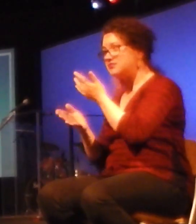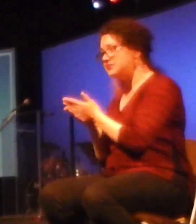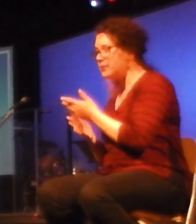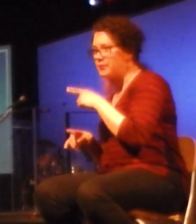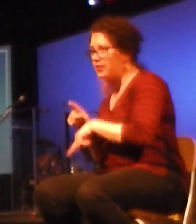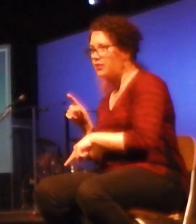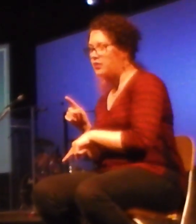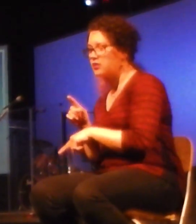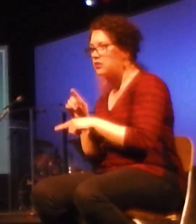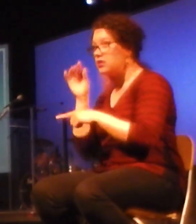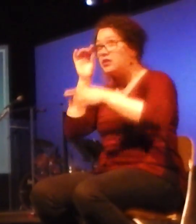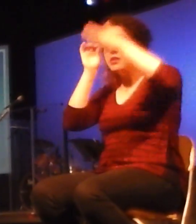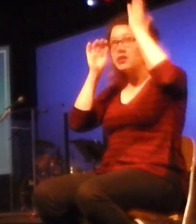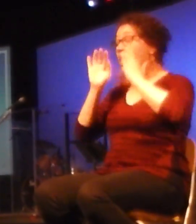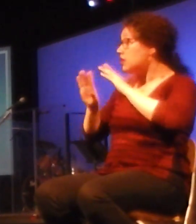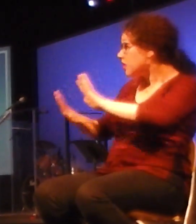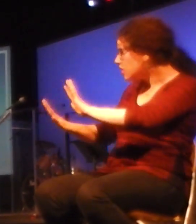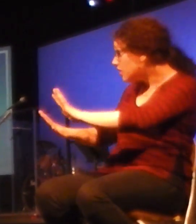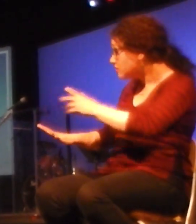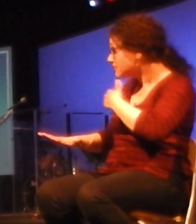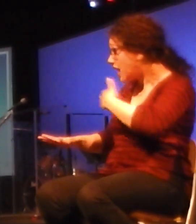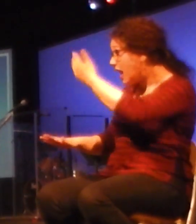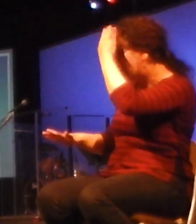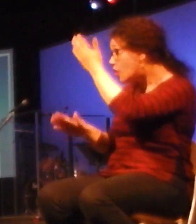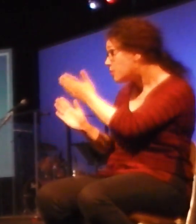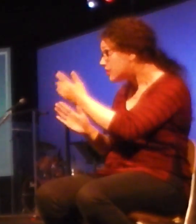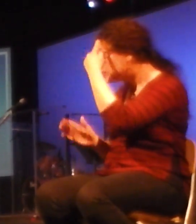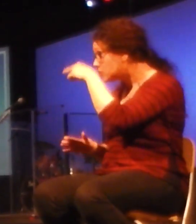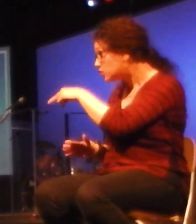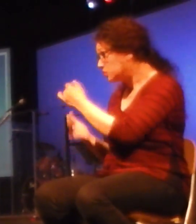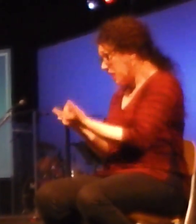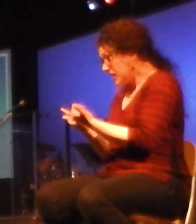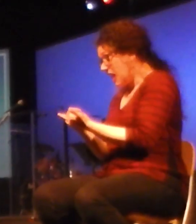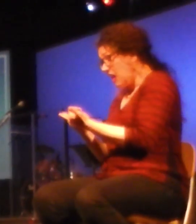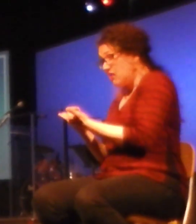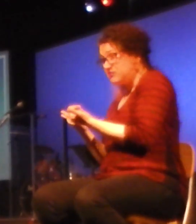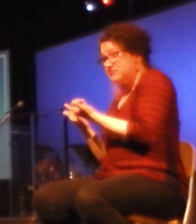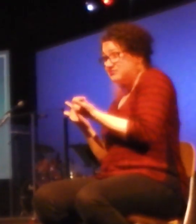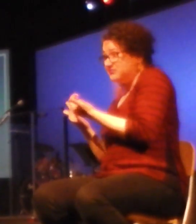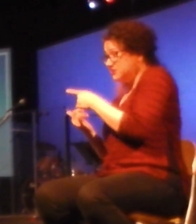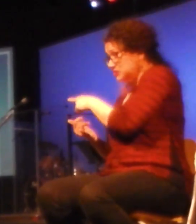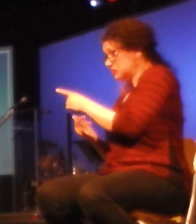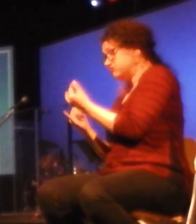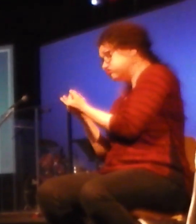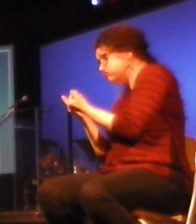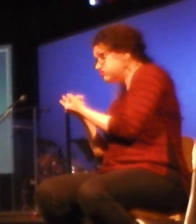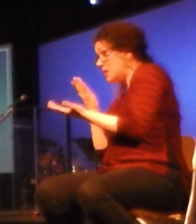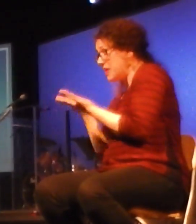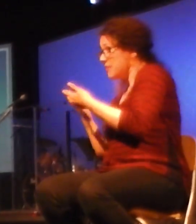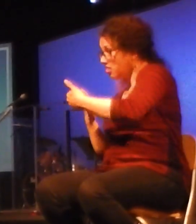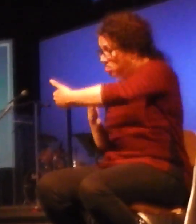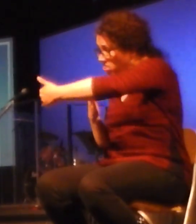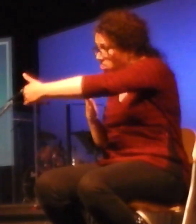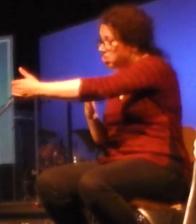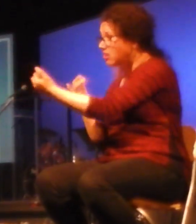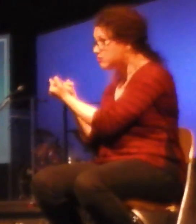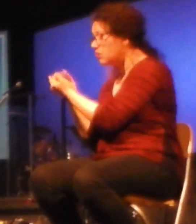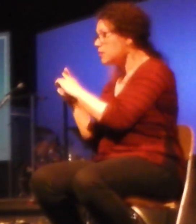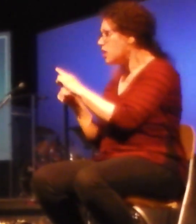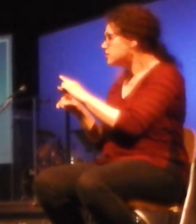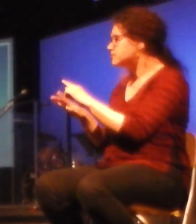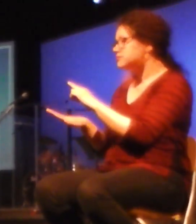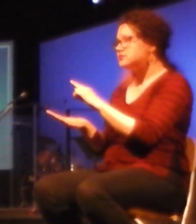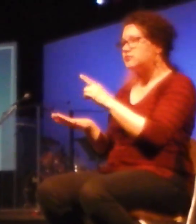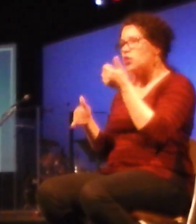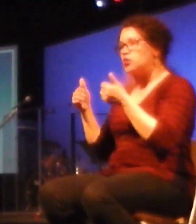is say, no, I know the plans I have for you. And you might be in exile, and it might last a while, but I have something greater. What is going to be the